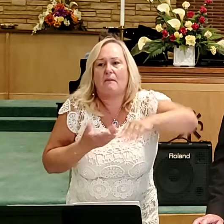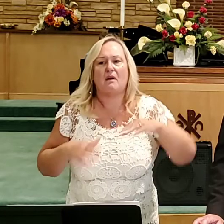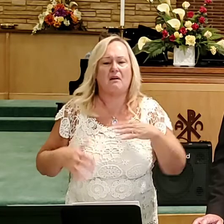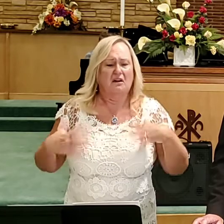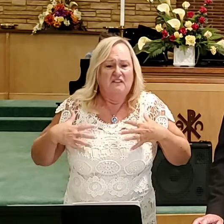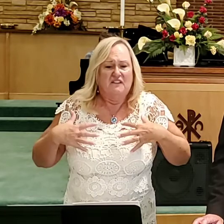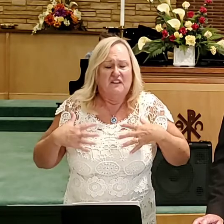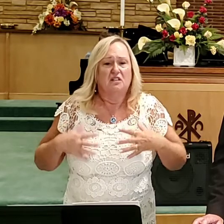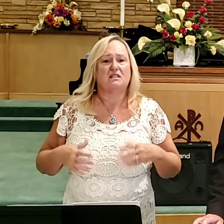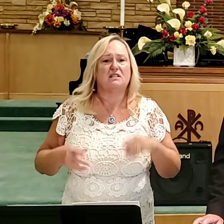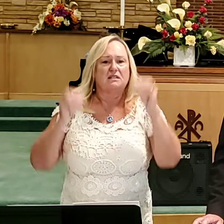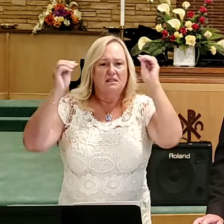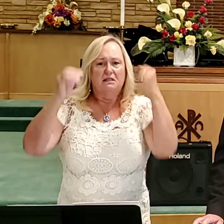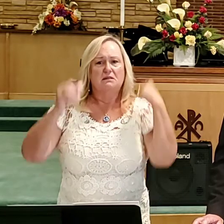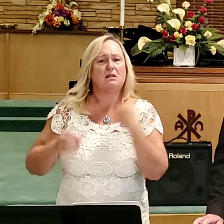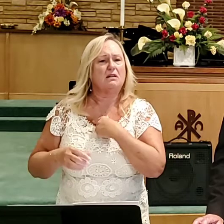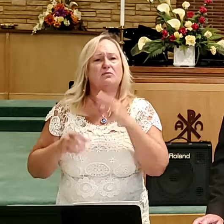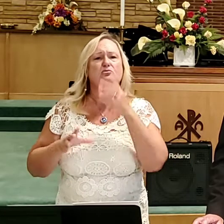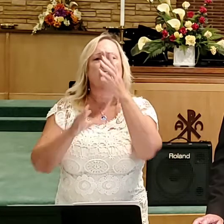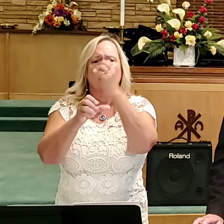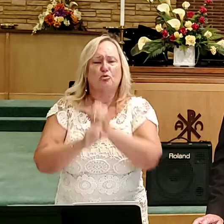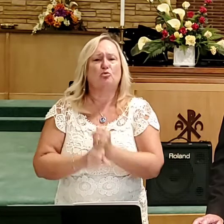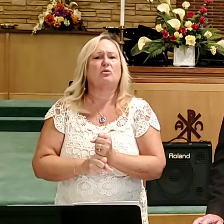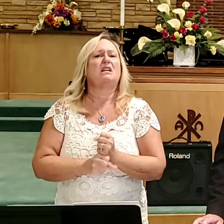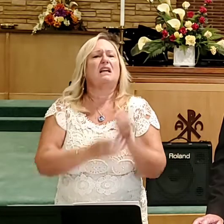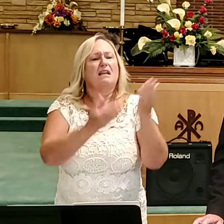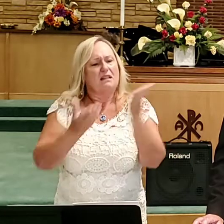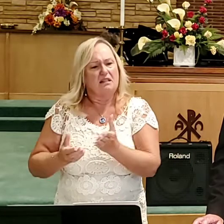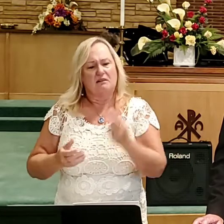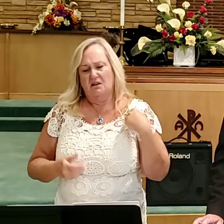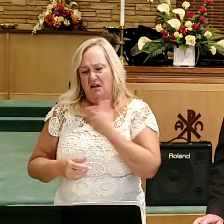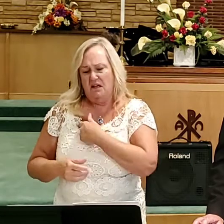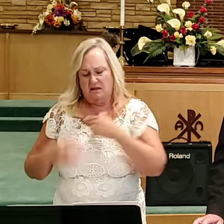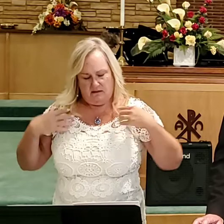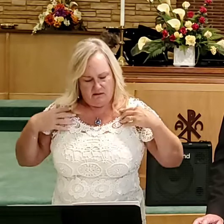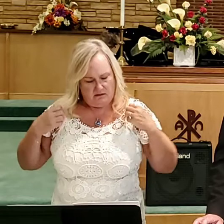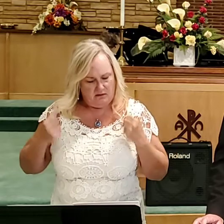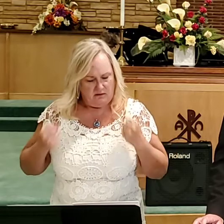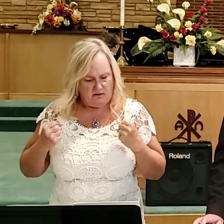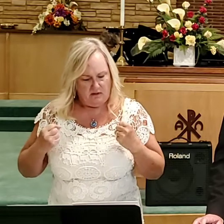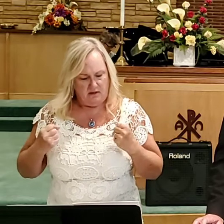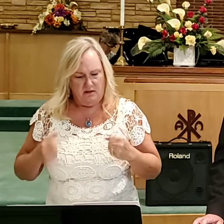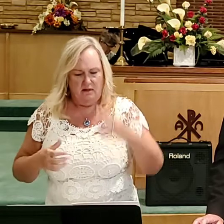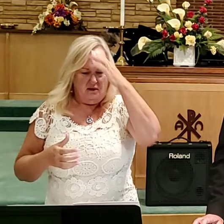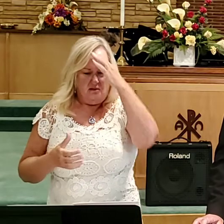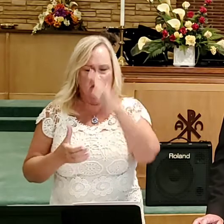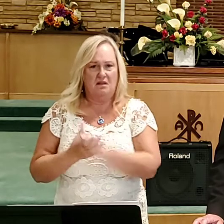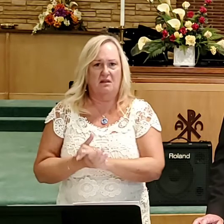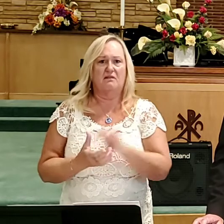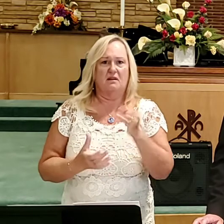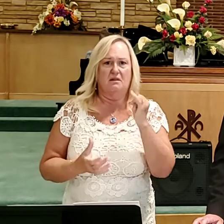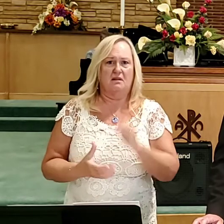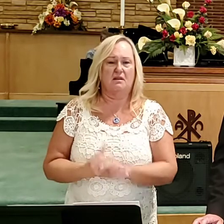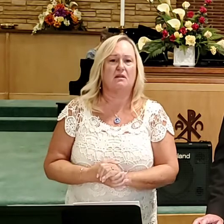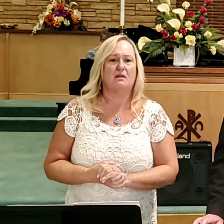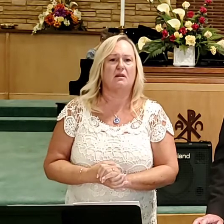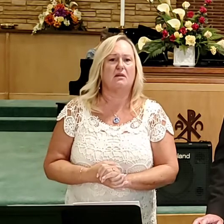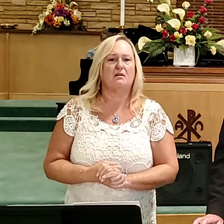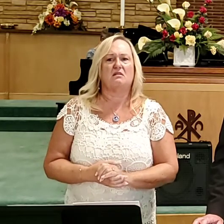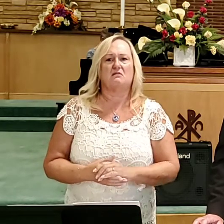Teach us truth and grant us the courage to believe it,